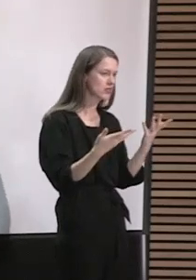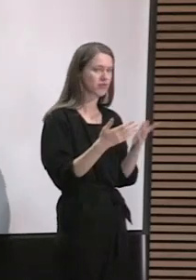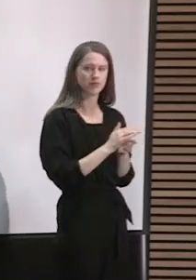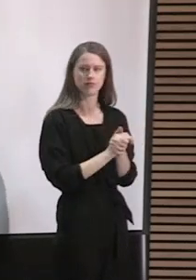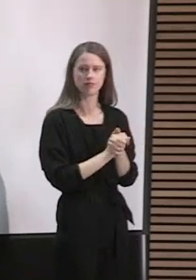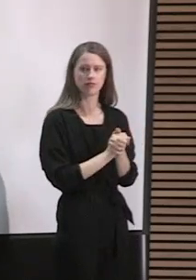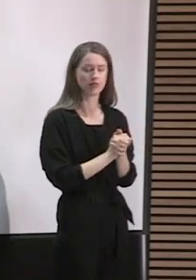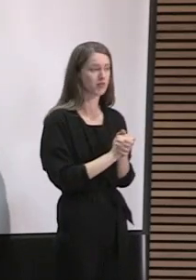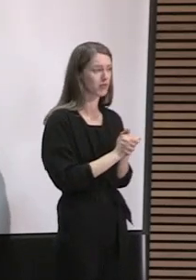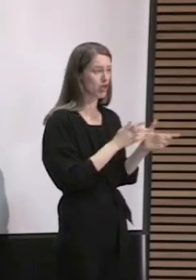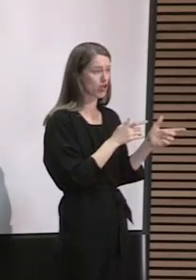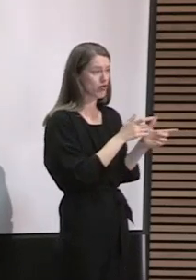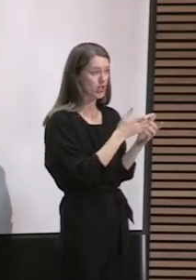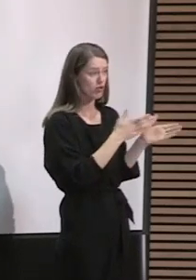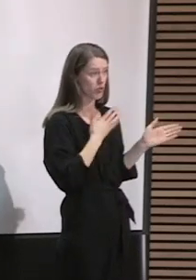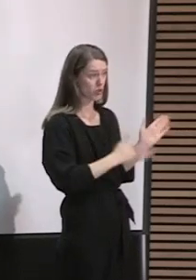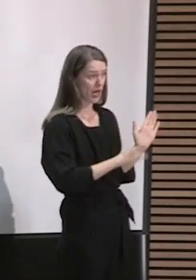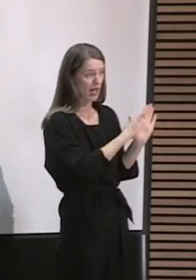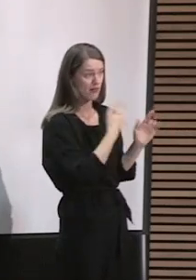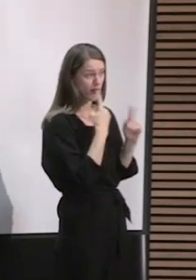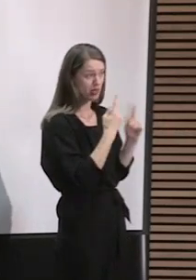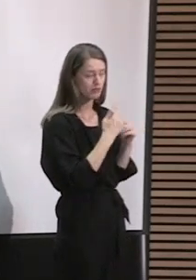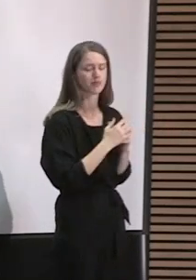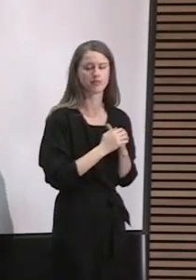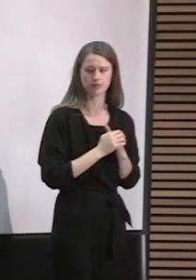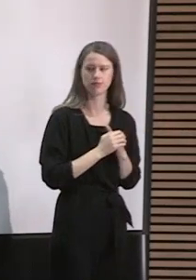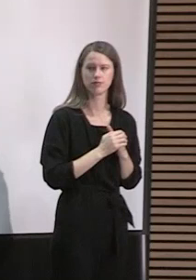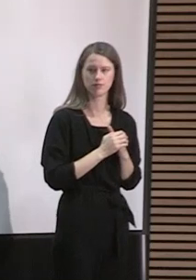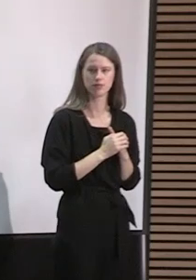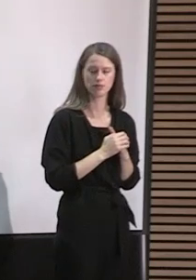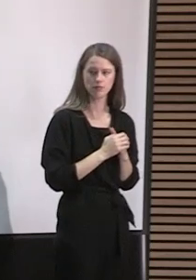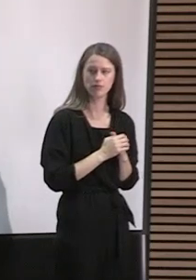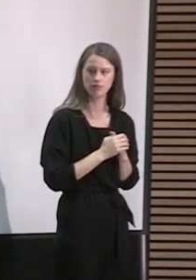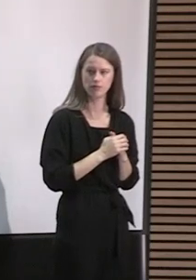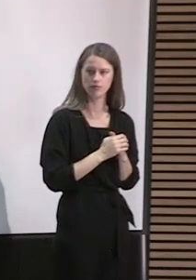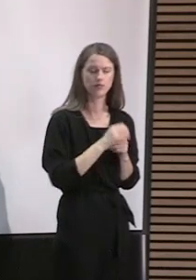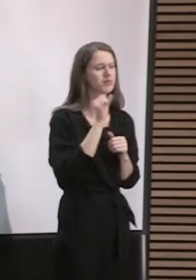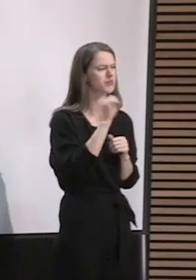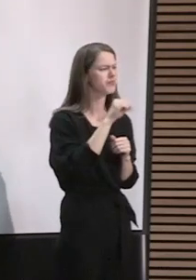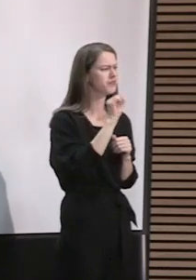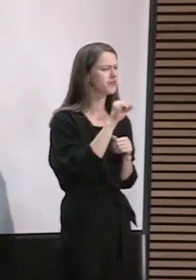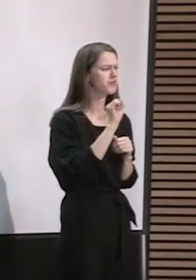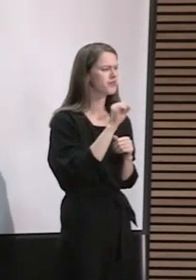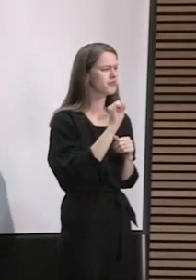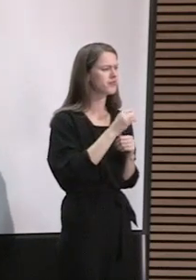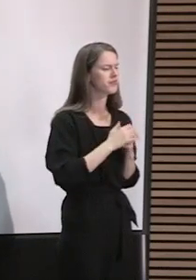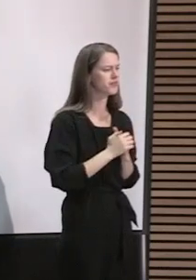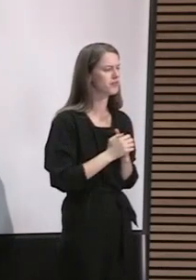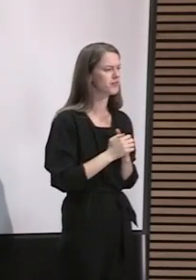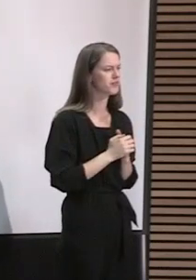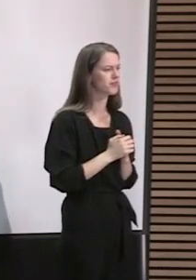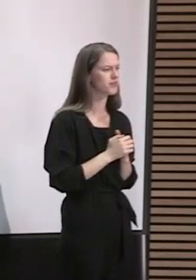happy if the Director General wants to add to that. Yes, just a particular comment, thanks Minister, is that remembering that we have been